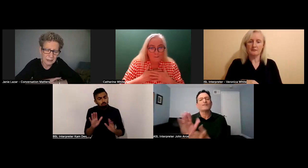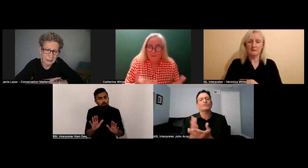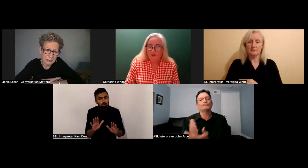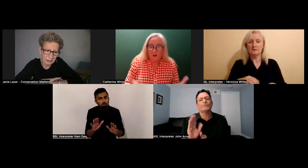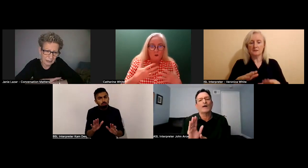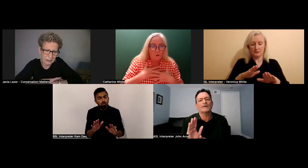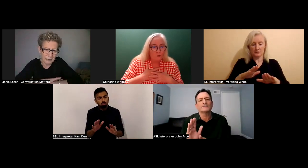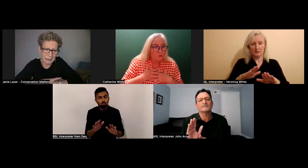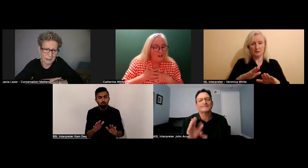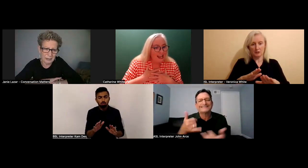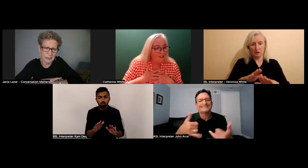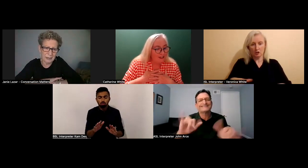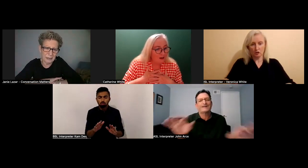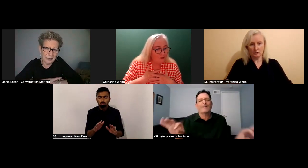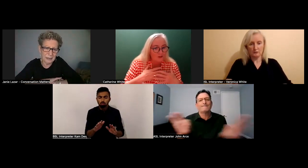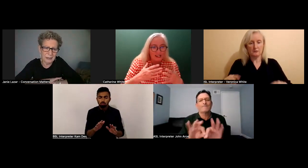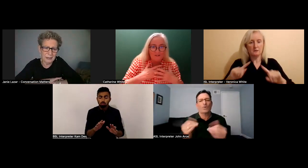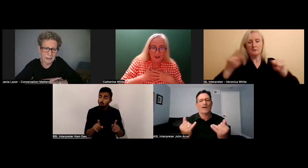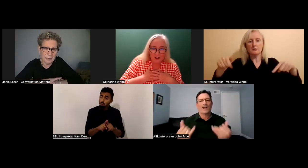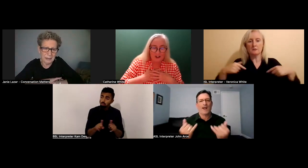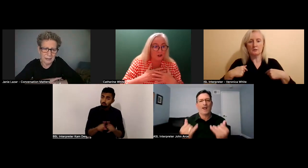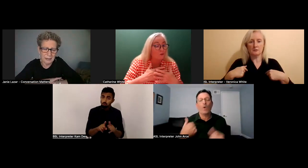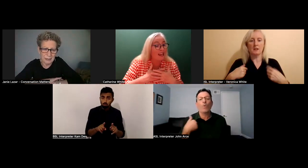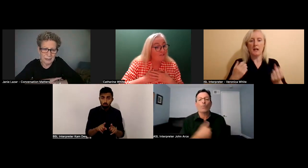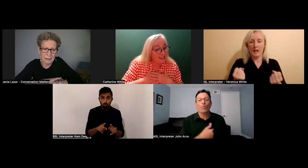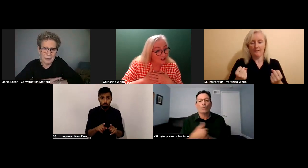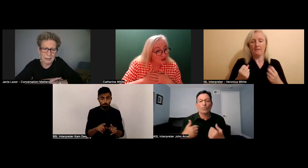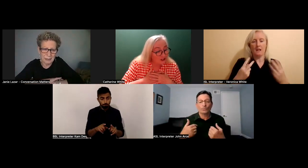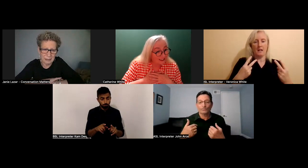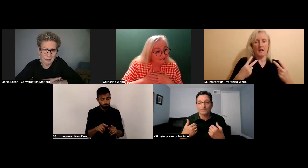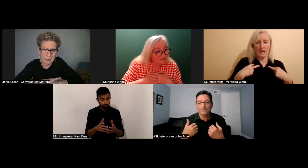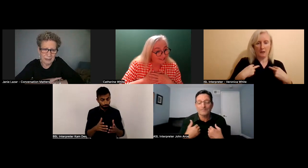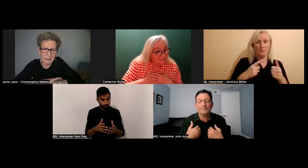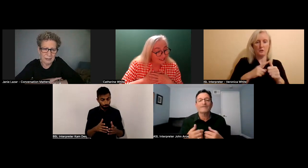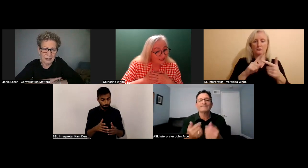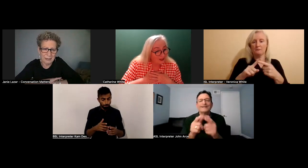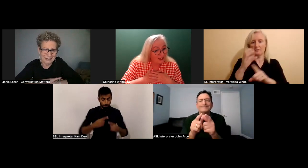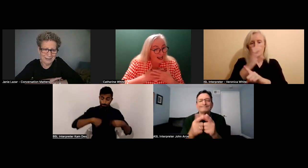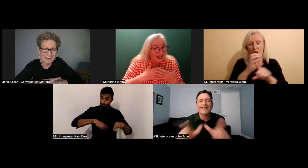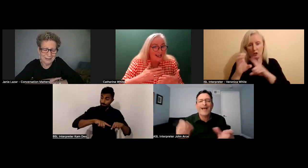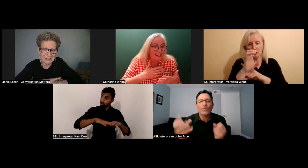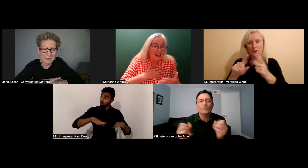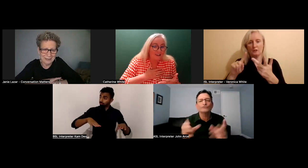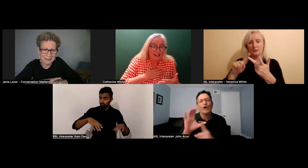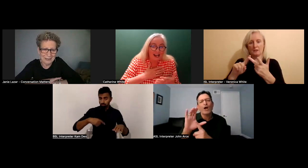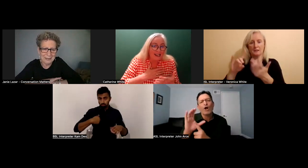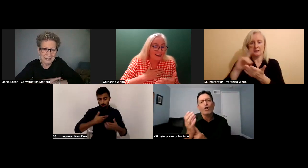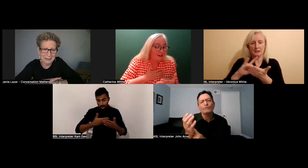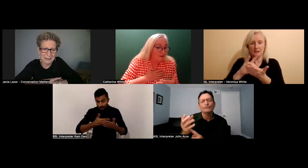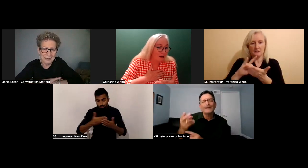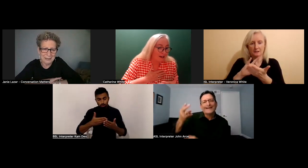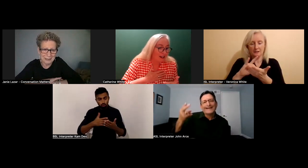we have a language, we have a culture, we have history. I